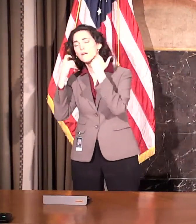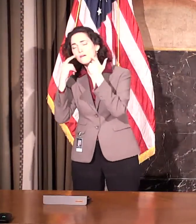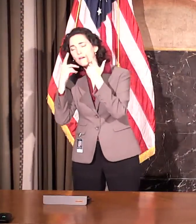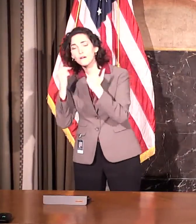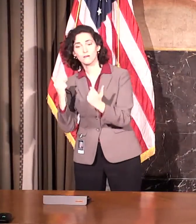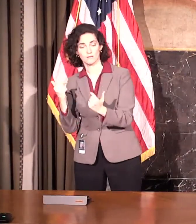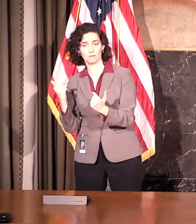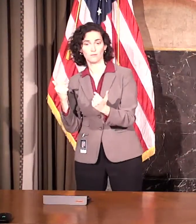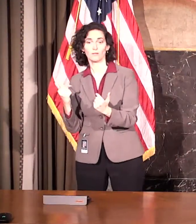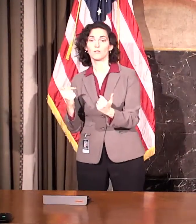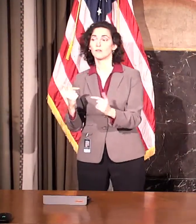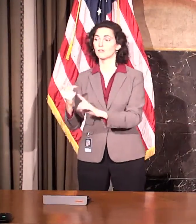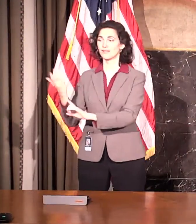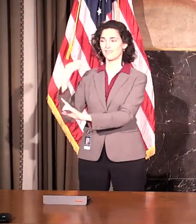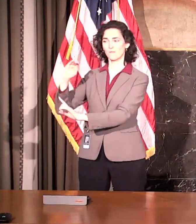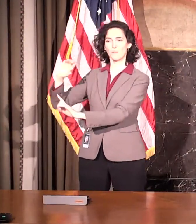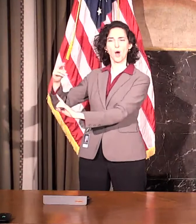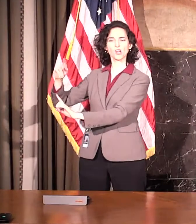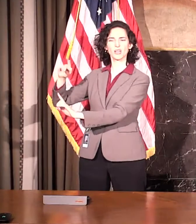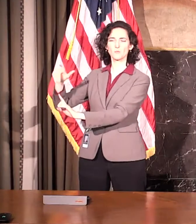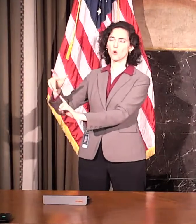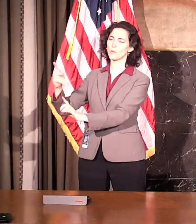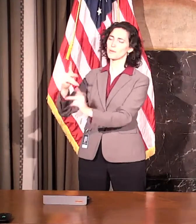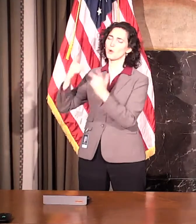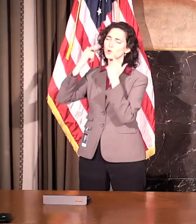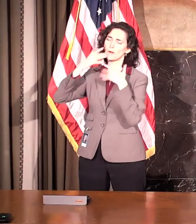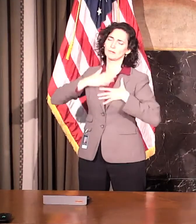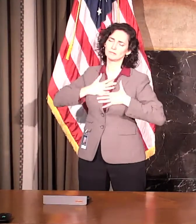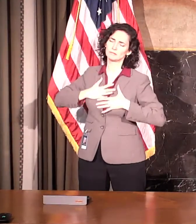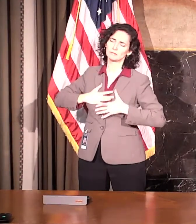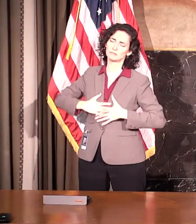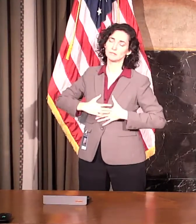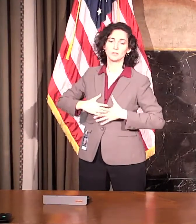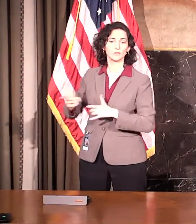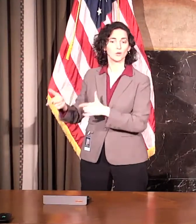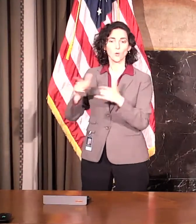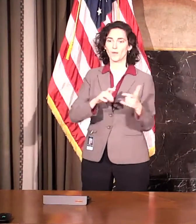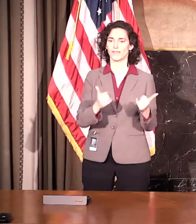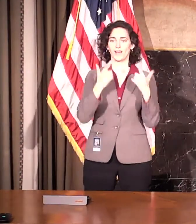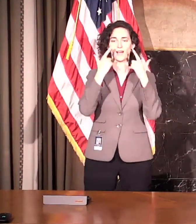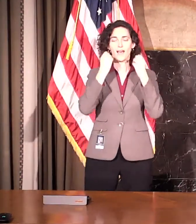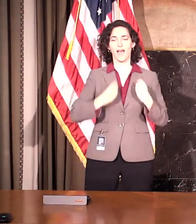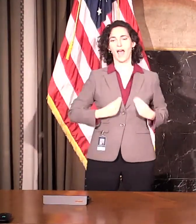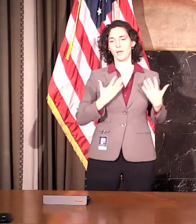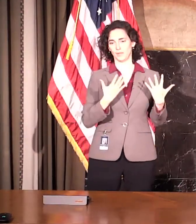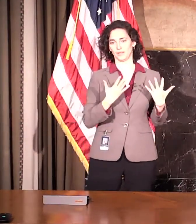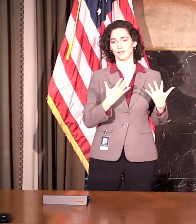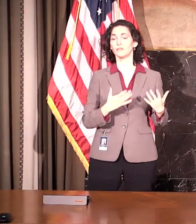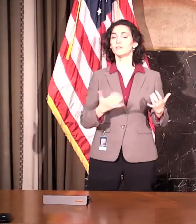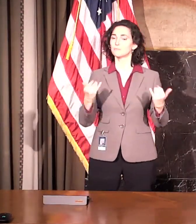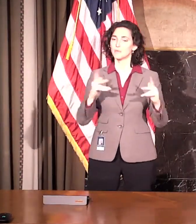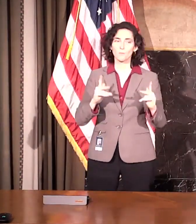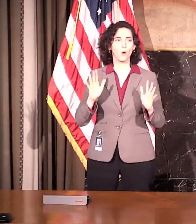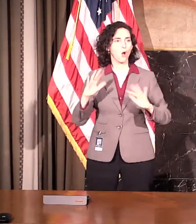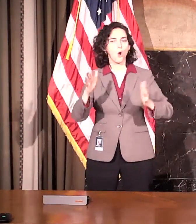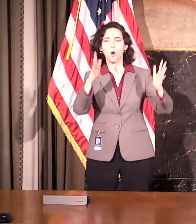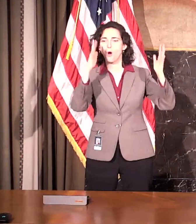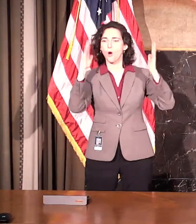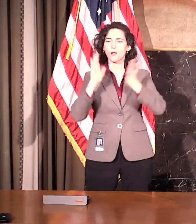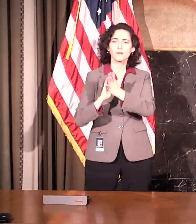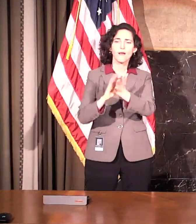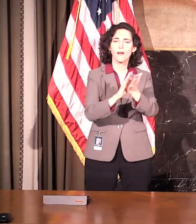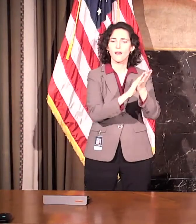from in March and April when there was tears of despair. Clapping, the result of this moment has been hoped for, and the